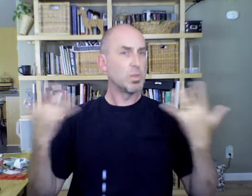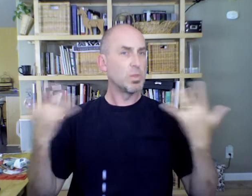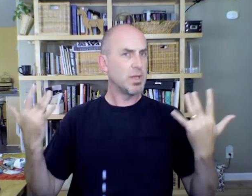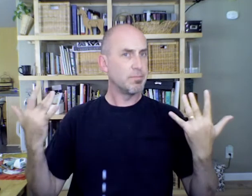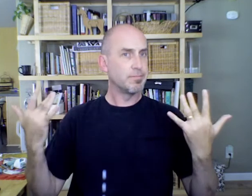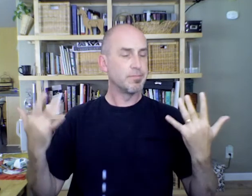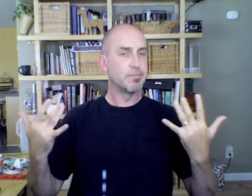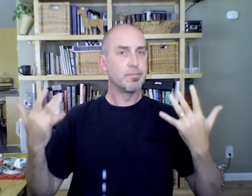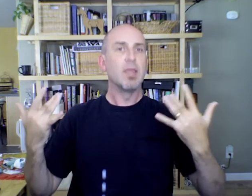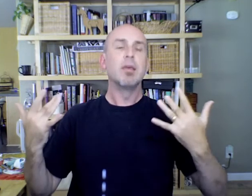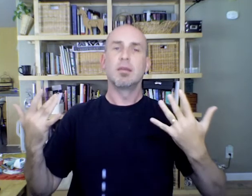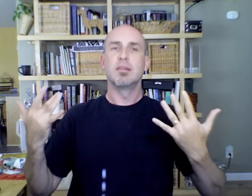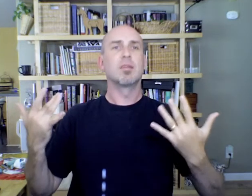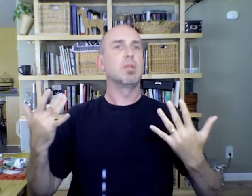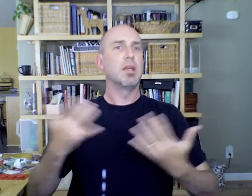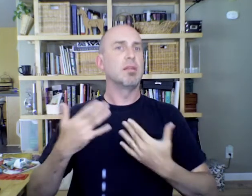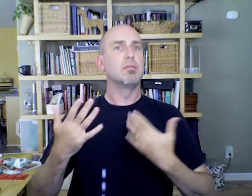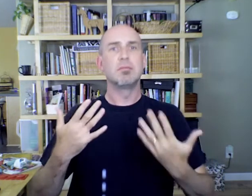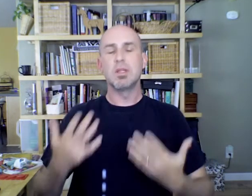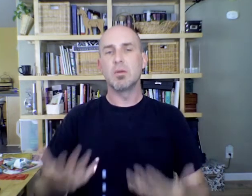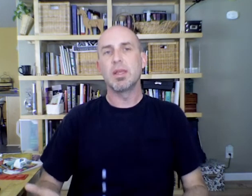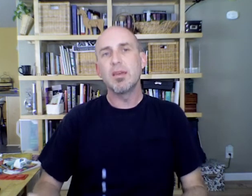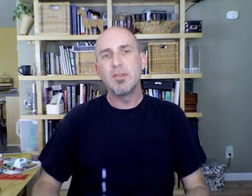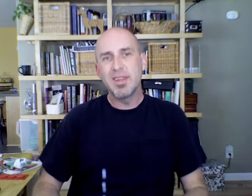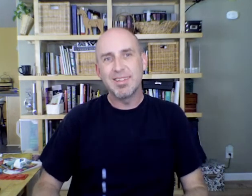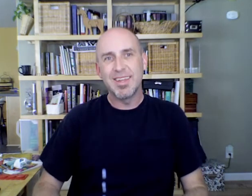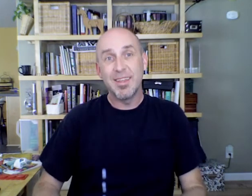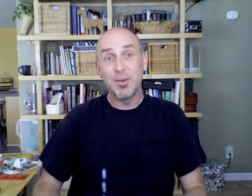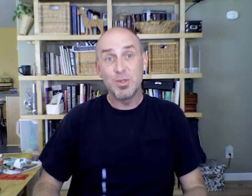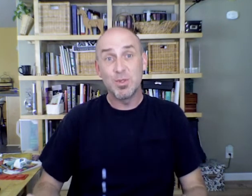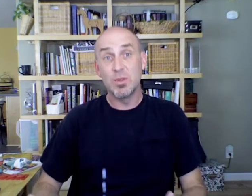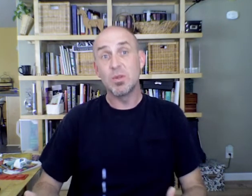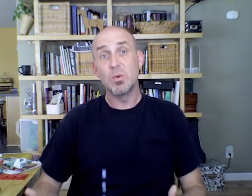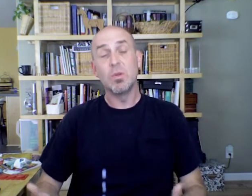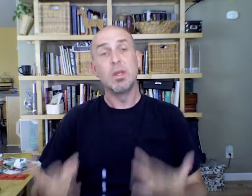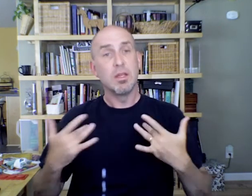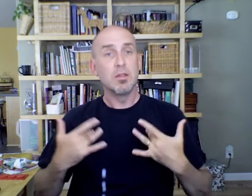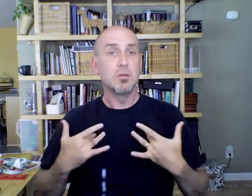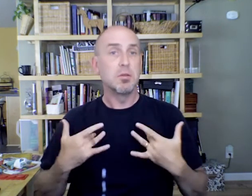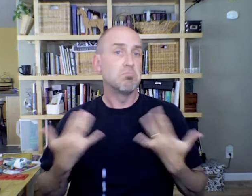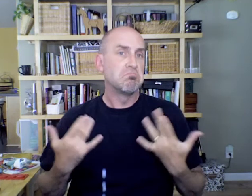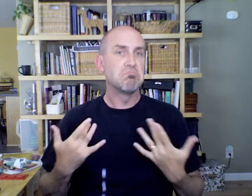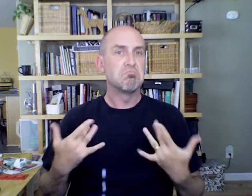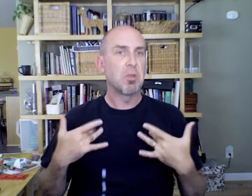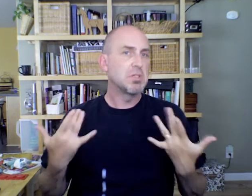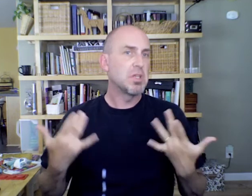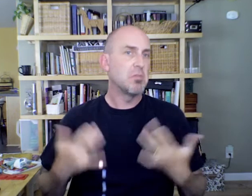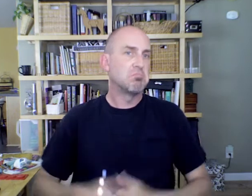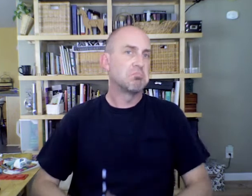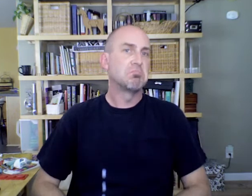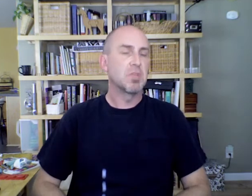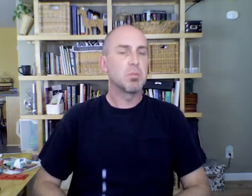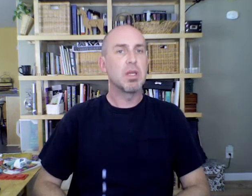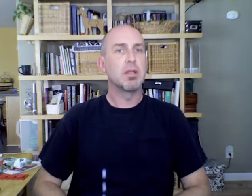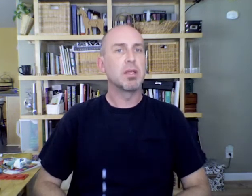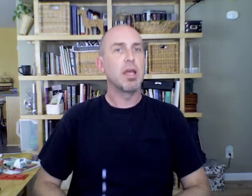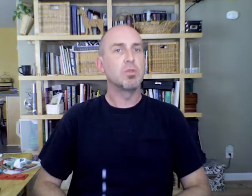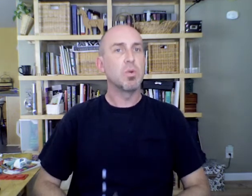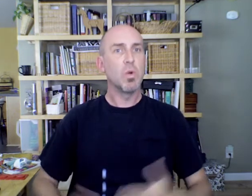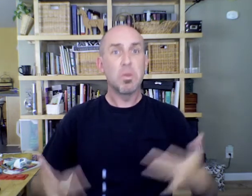up? And it can be done, like everything in sign language is really cool. You do, what's up? It can be kind of casual, or you can be like,